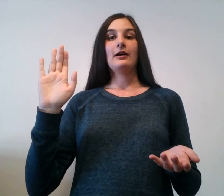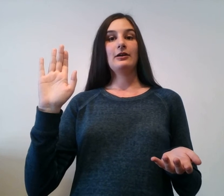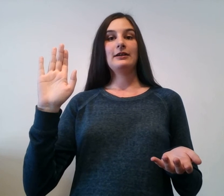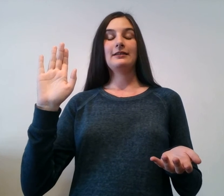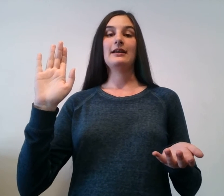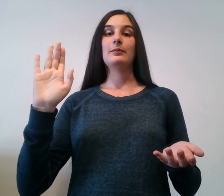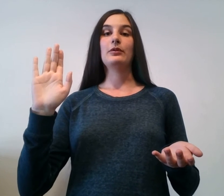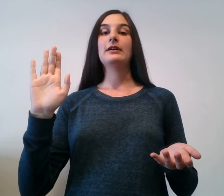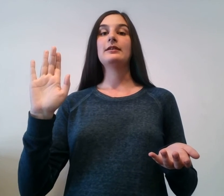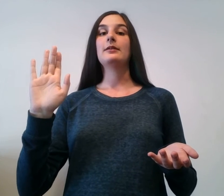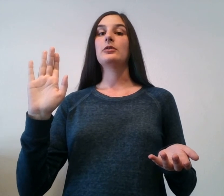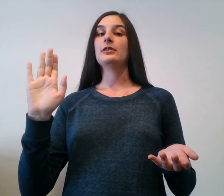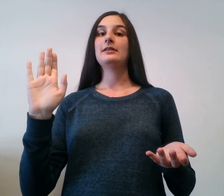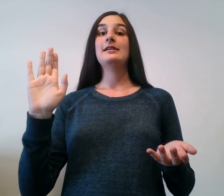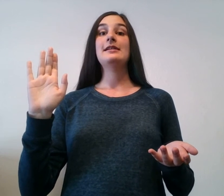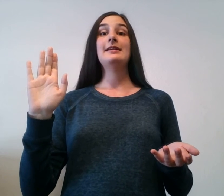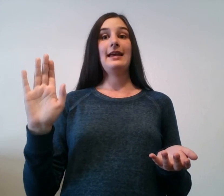good example is the word name.